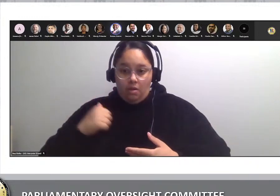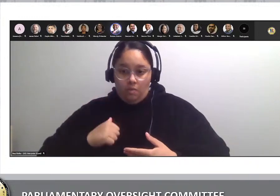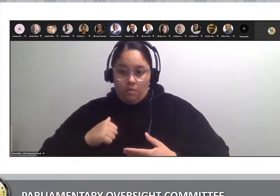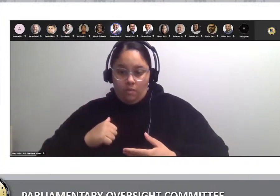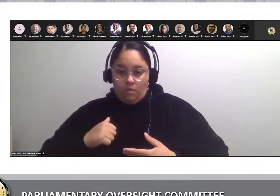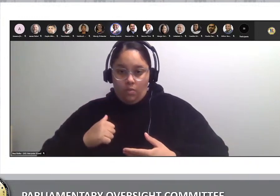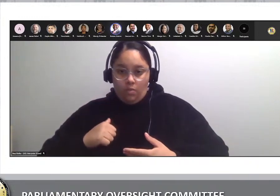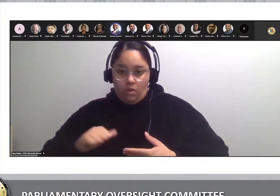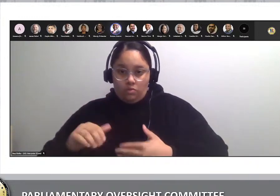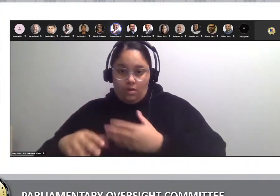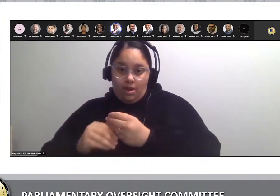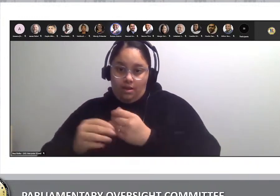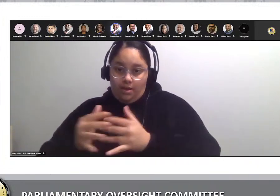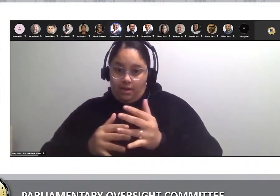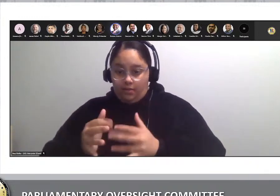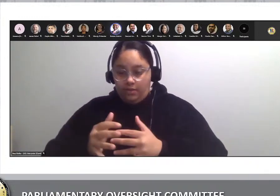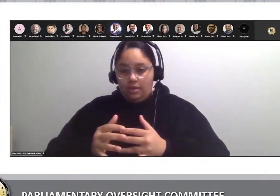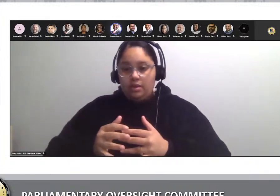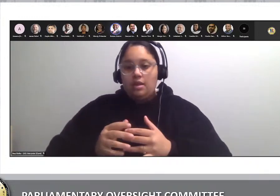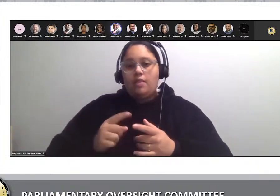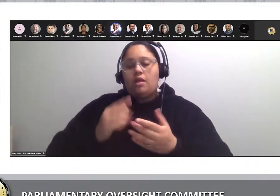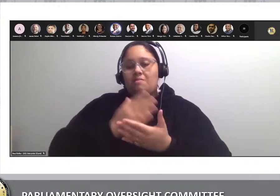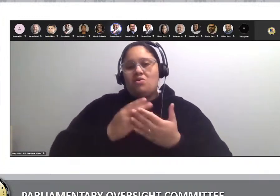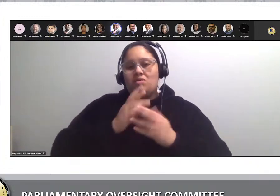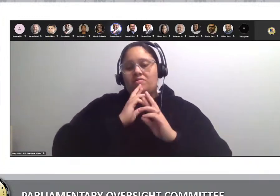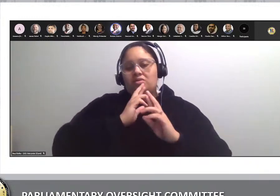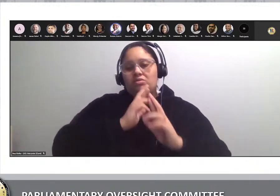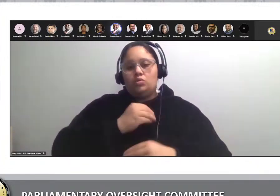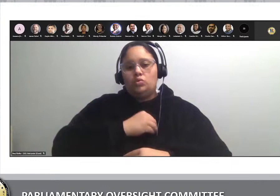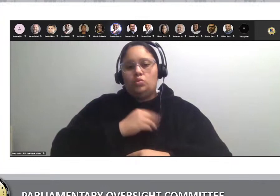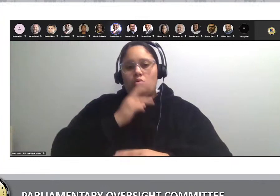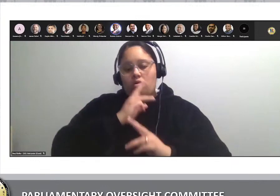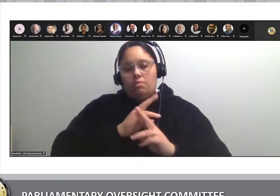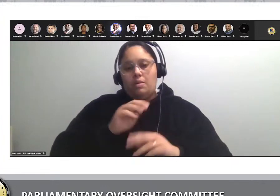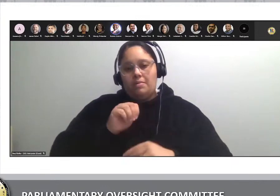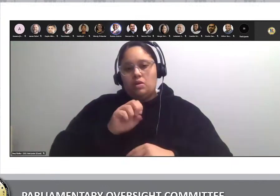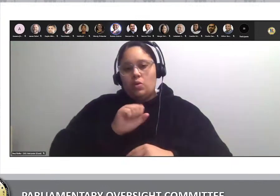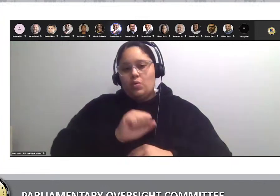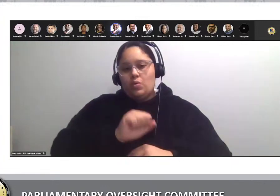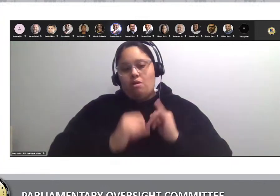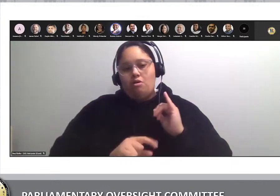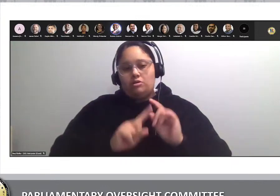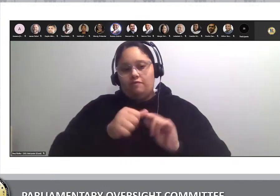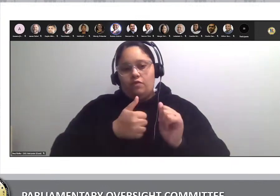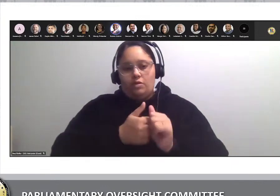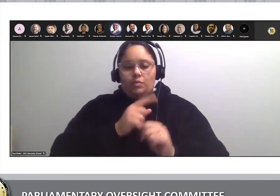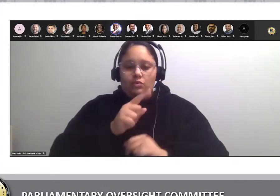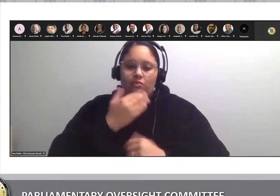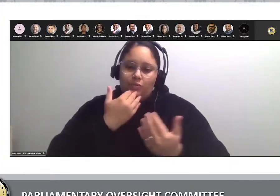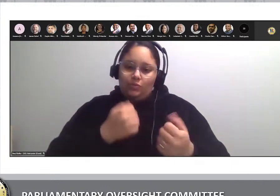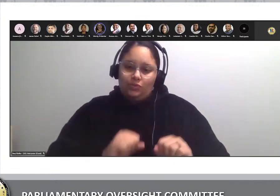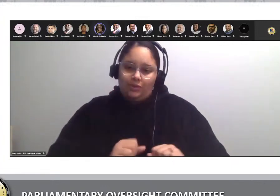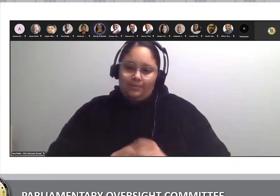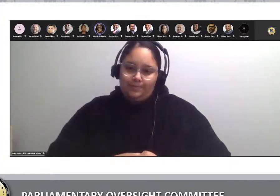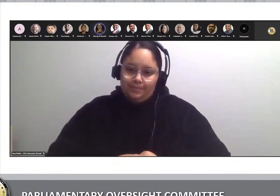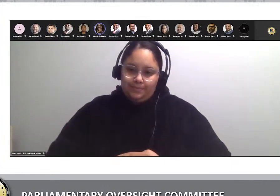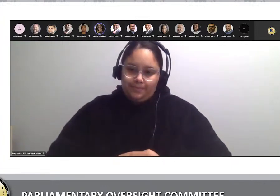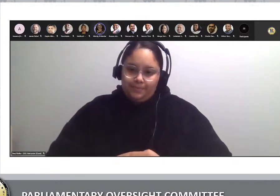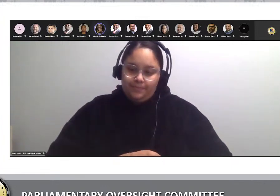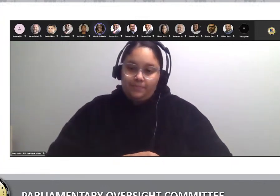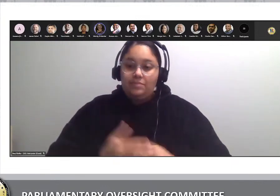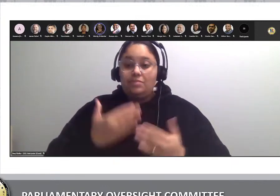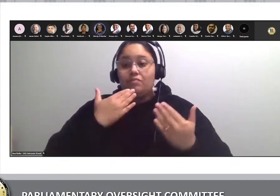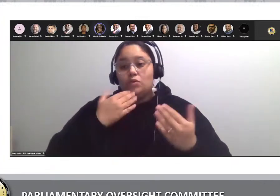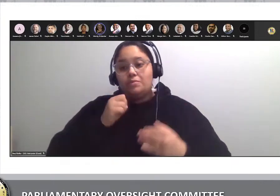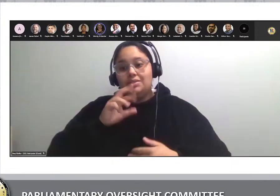Stimele has anything to add to that, and as part of the response to Honourable Maseko's last follow-up question. Thank you, Chairperson. Thank you,